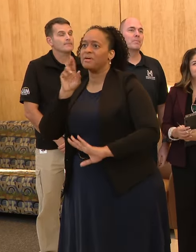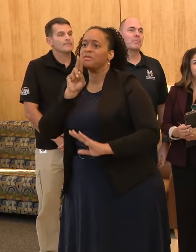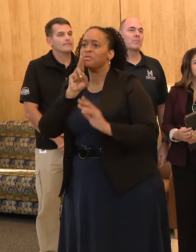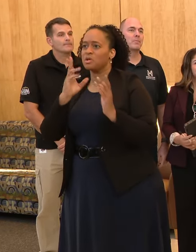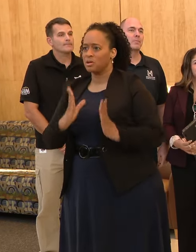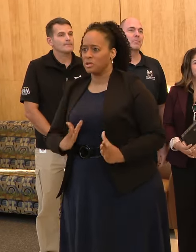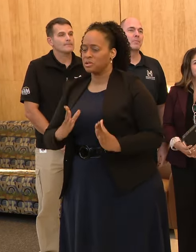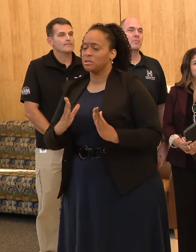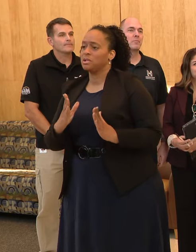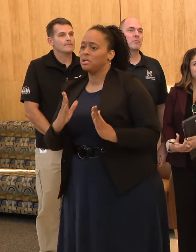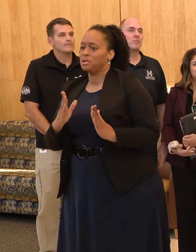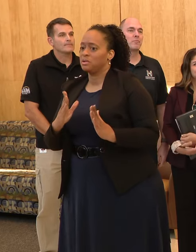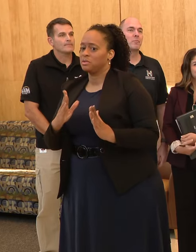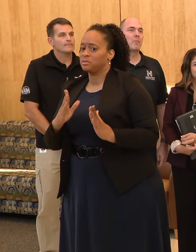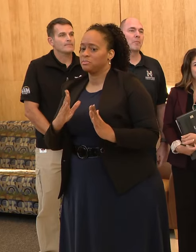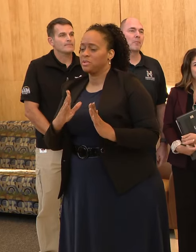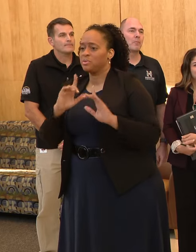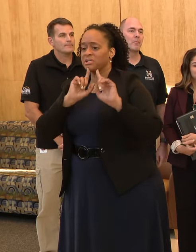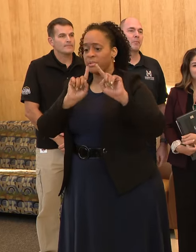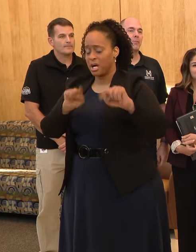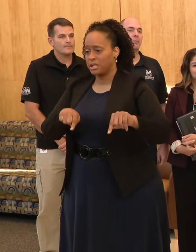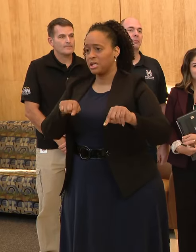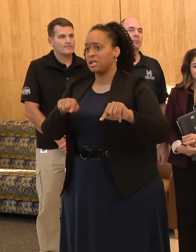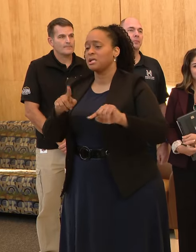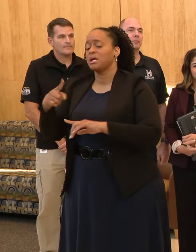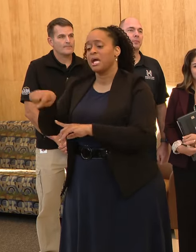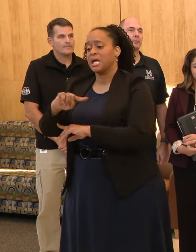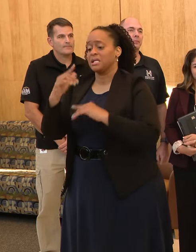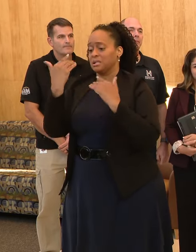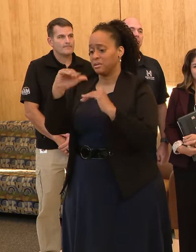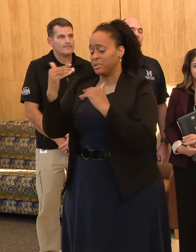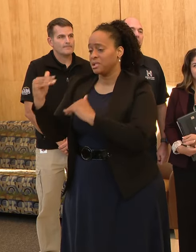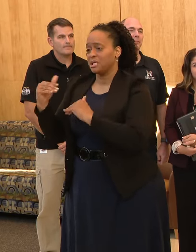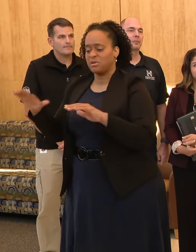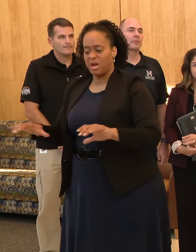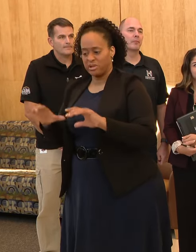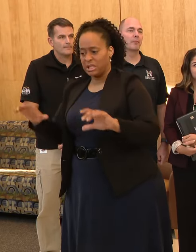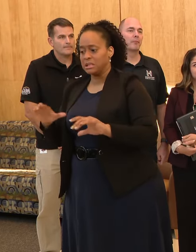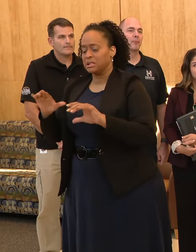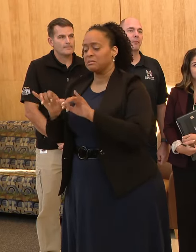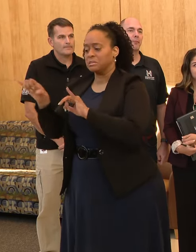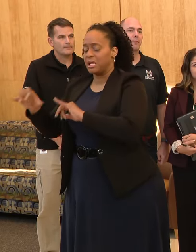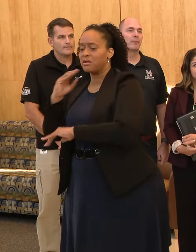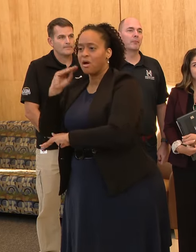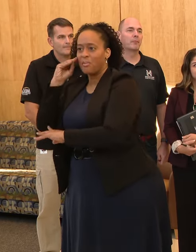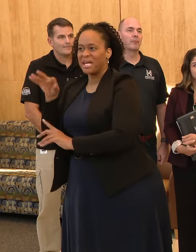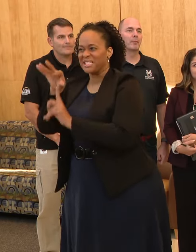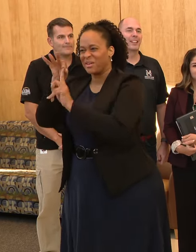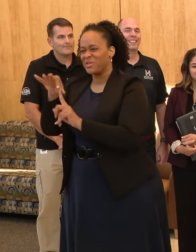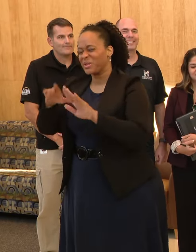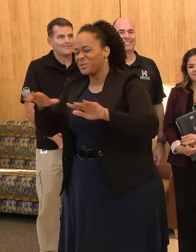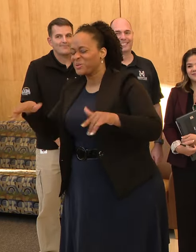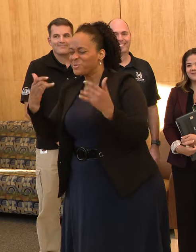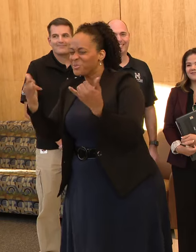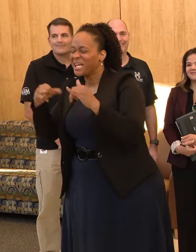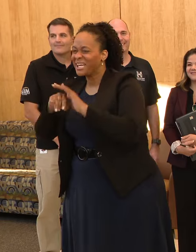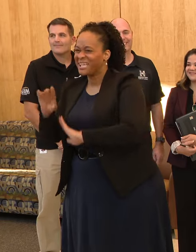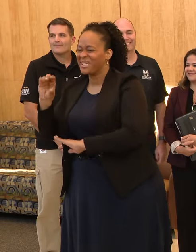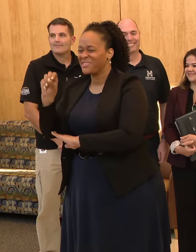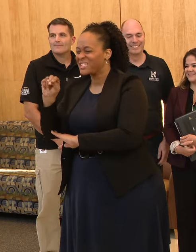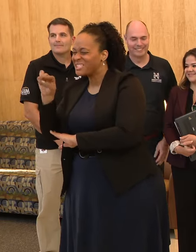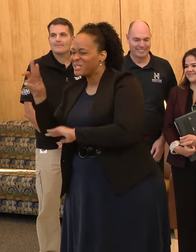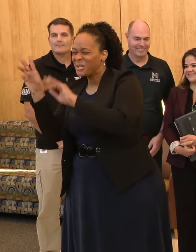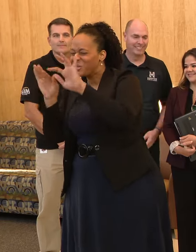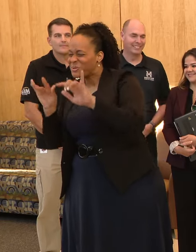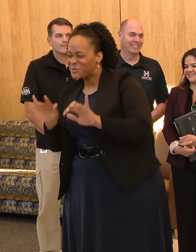responding and limiting their activities, with the exception of the children playing in the snow today, which